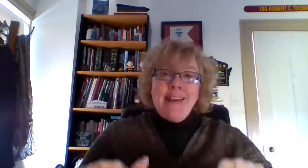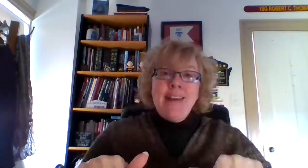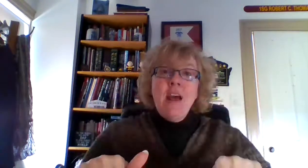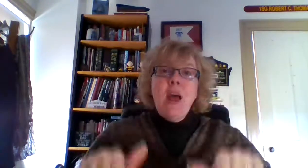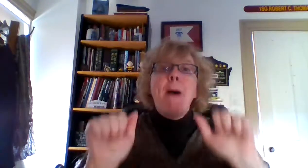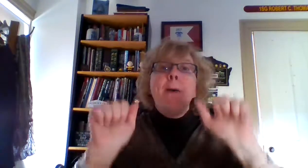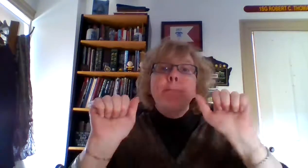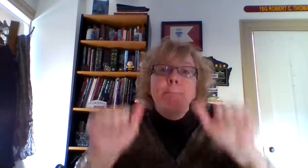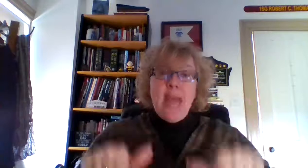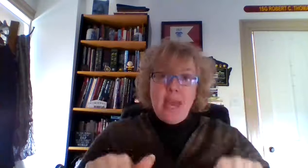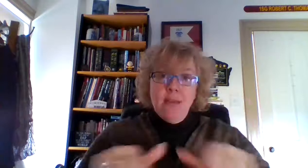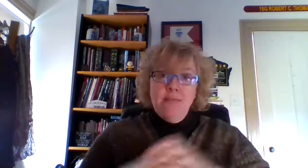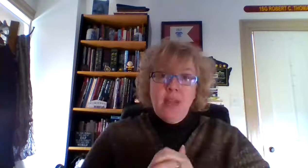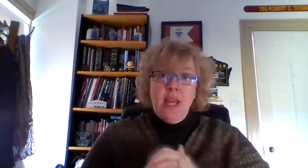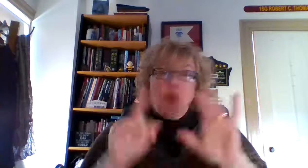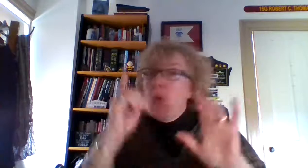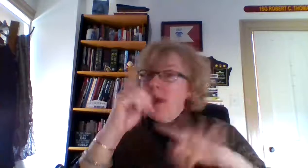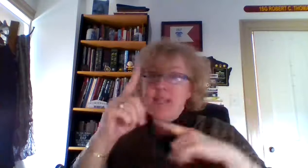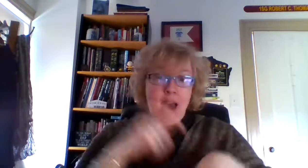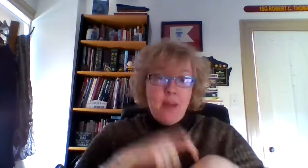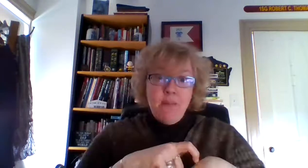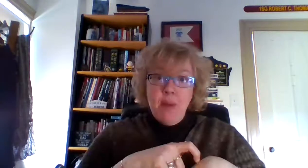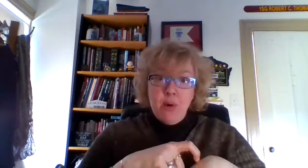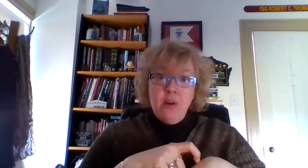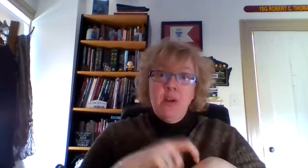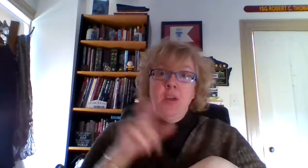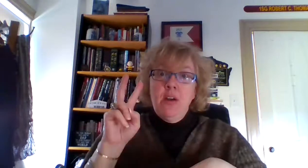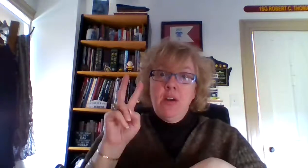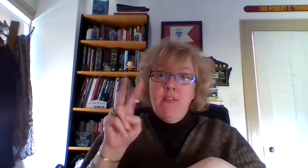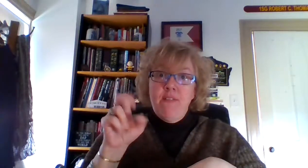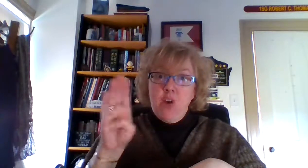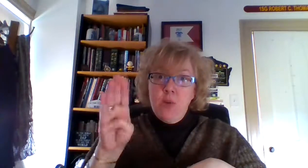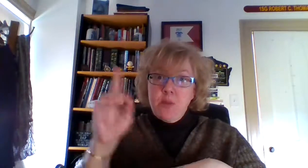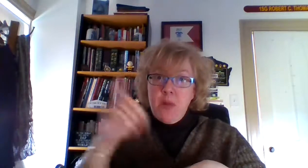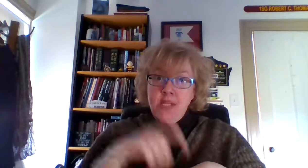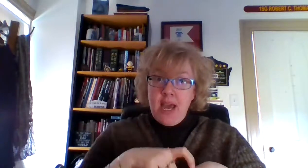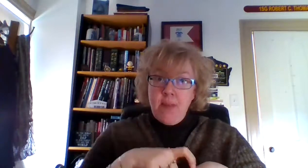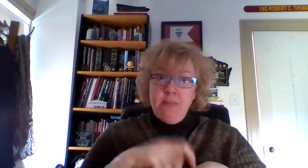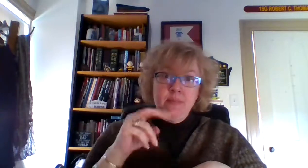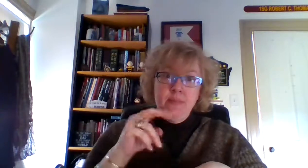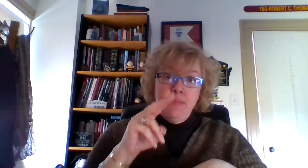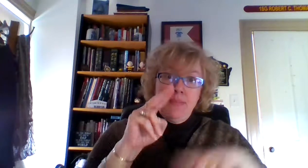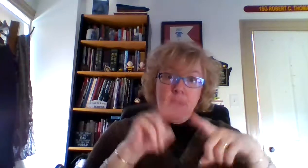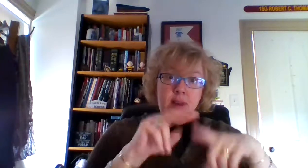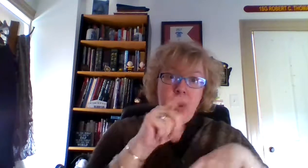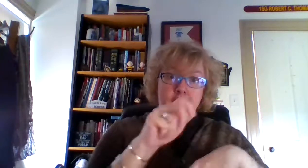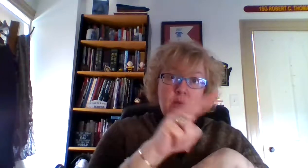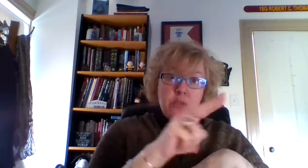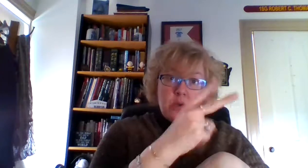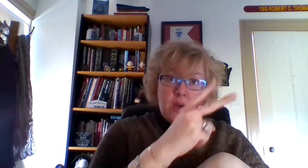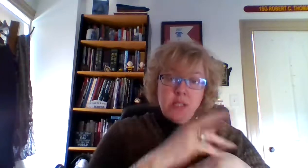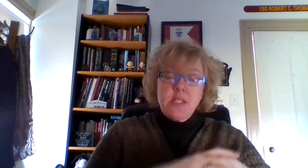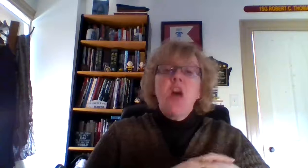Can. May. It's one time. Remember, verbs one time. Nouns are twice.